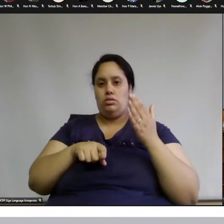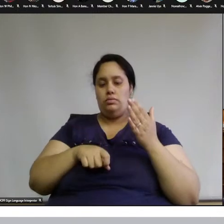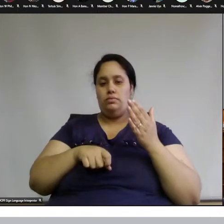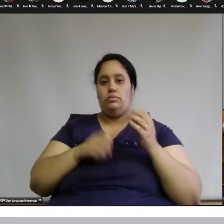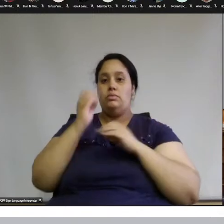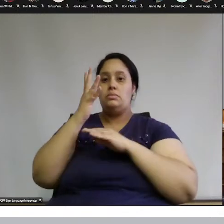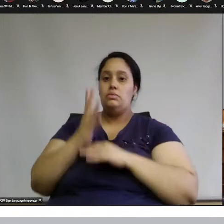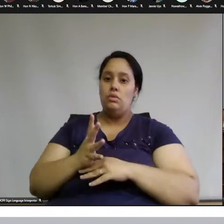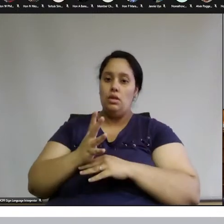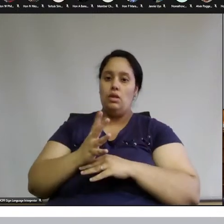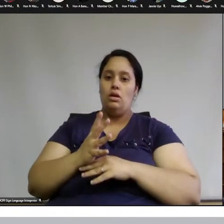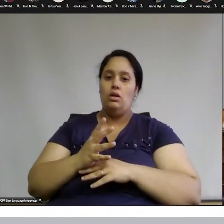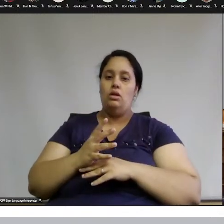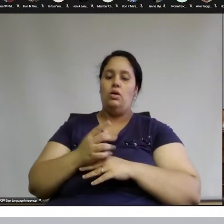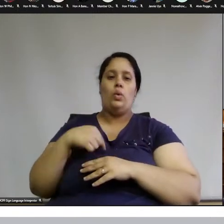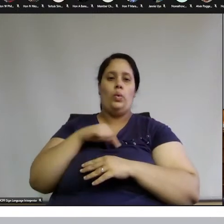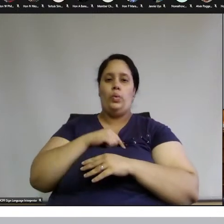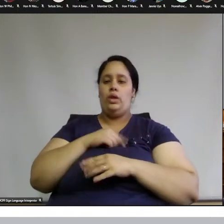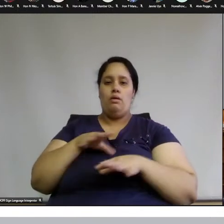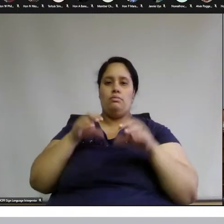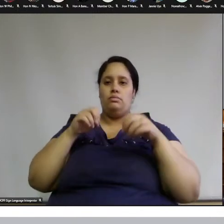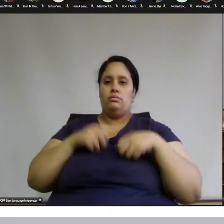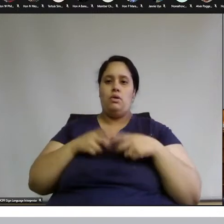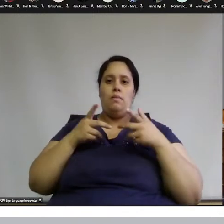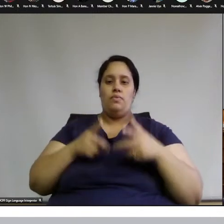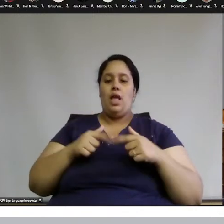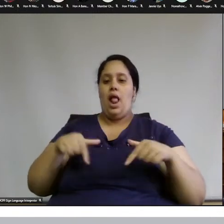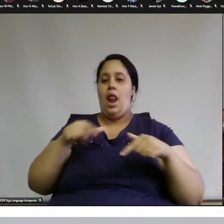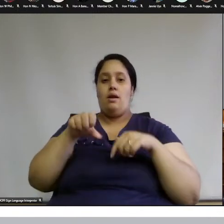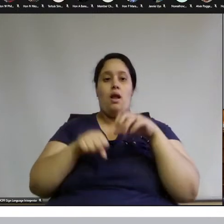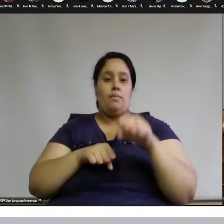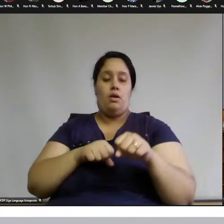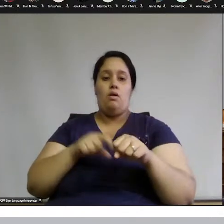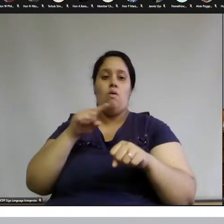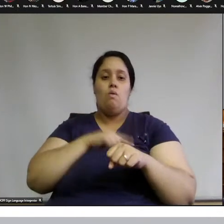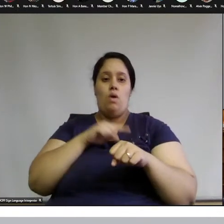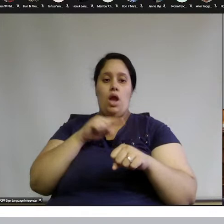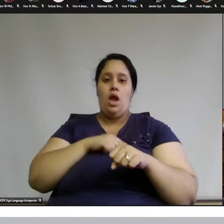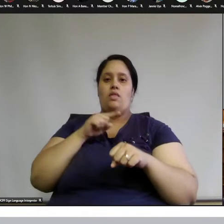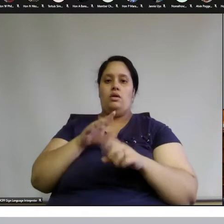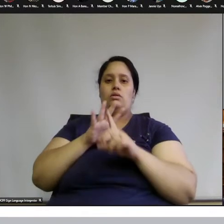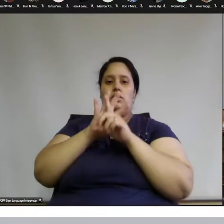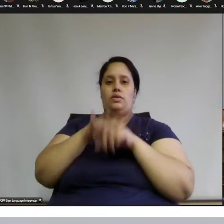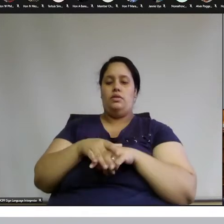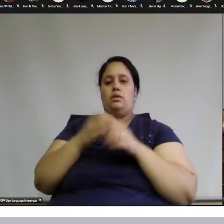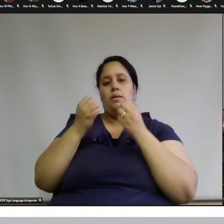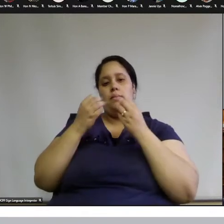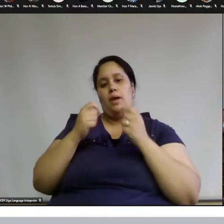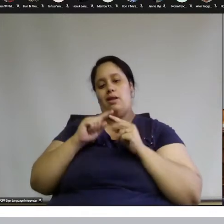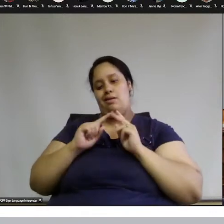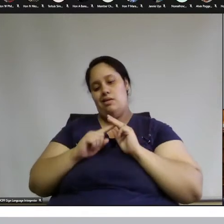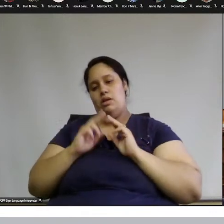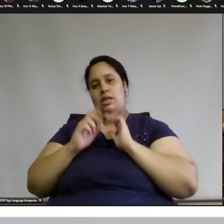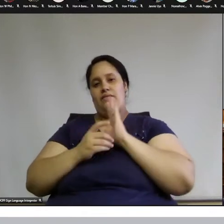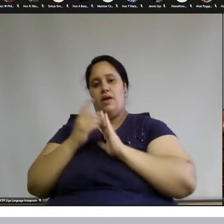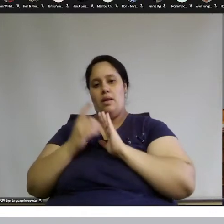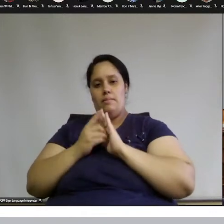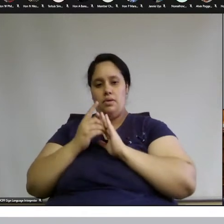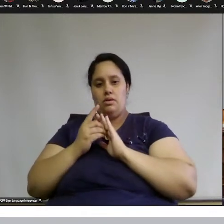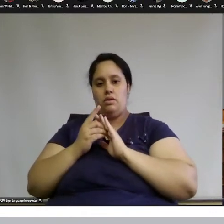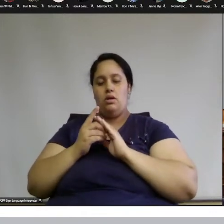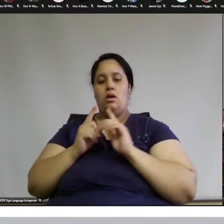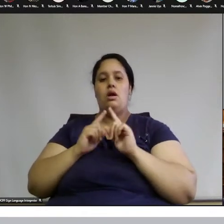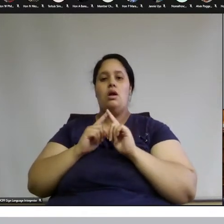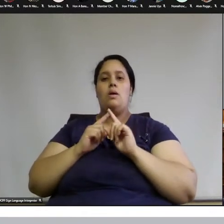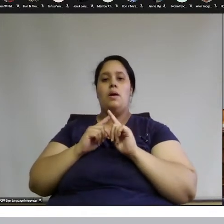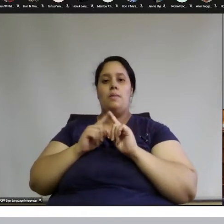Speaker, while we do not condone land grabbing as it hampers on many aspects of development, we